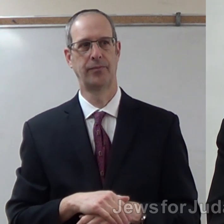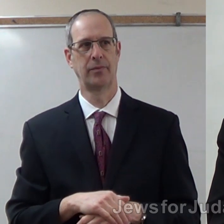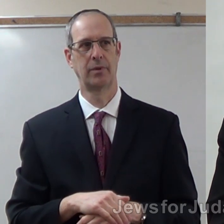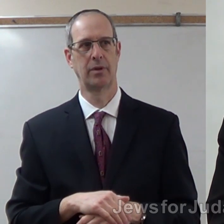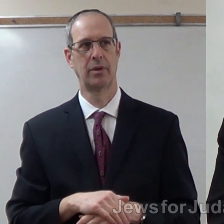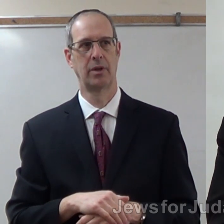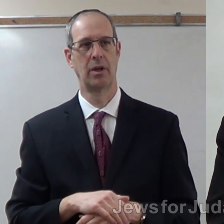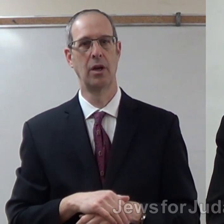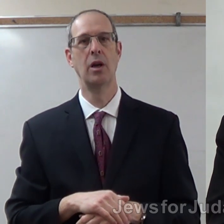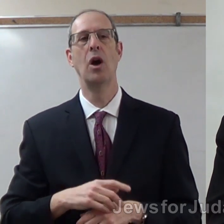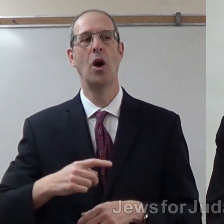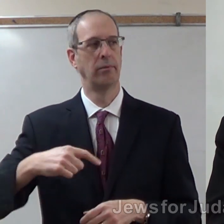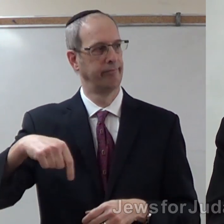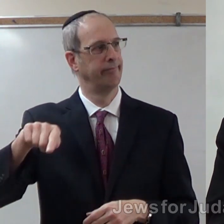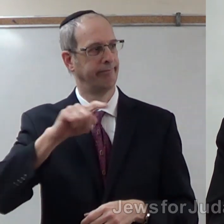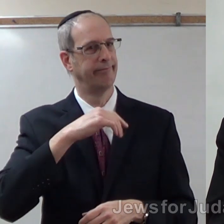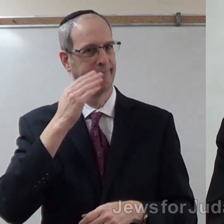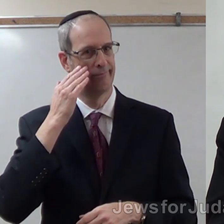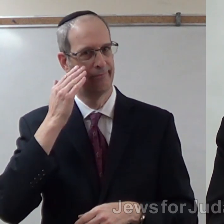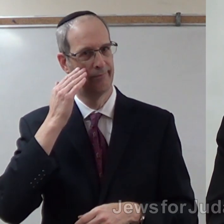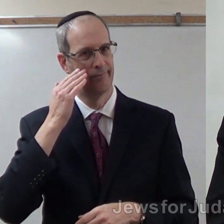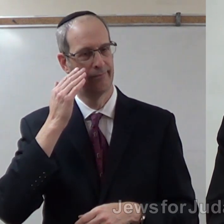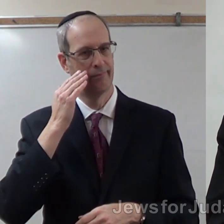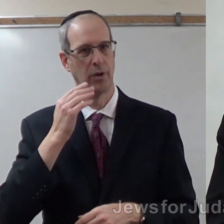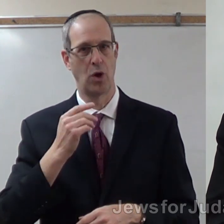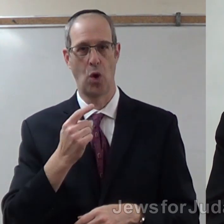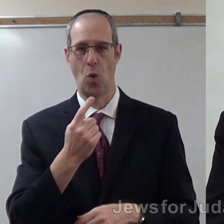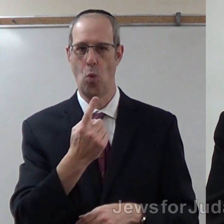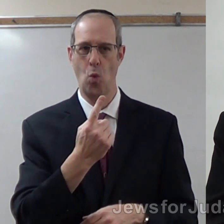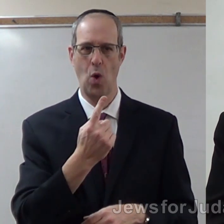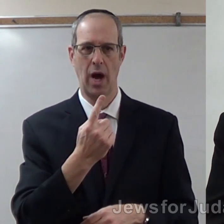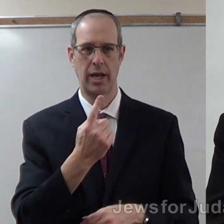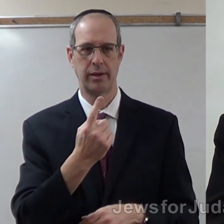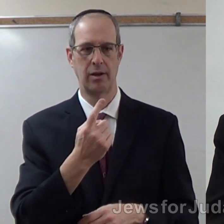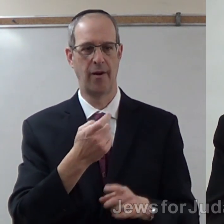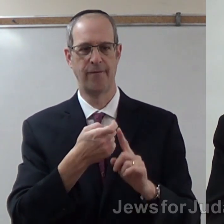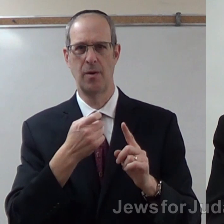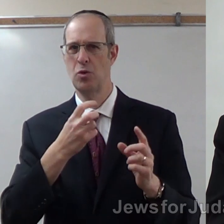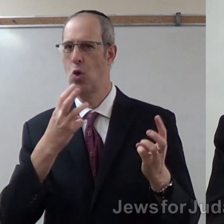And most of us know that one of the worst